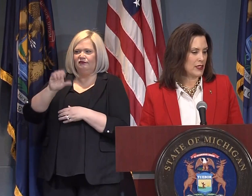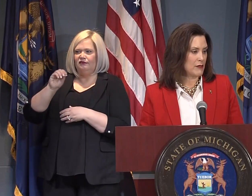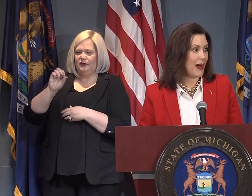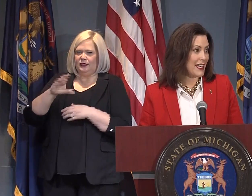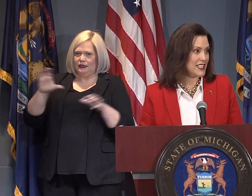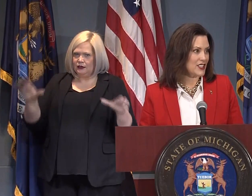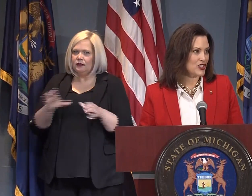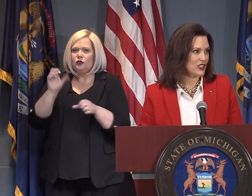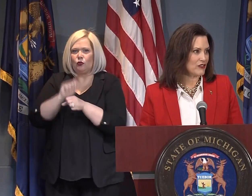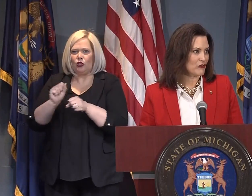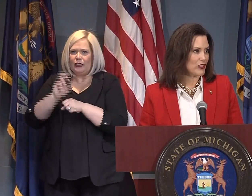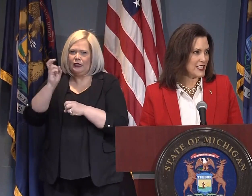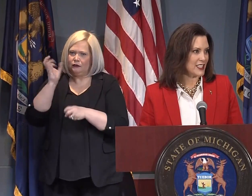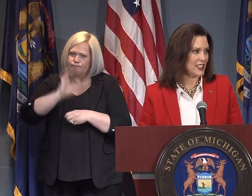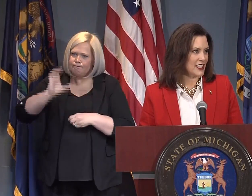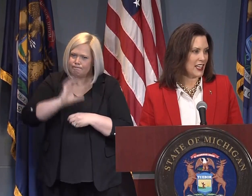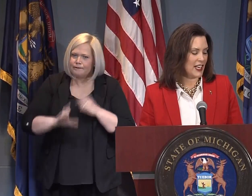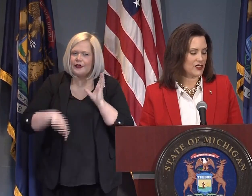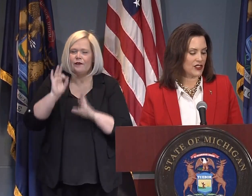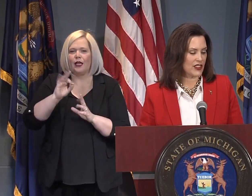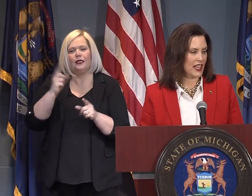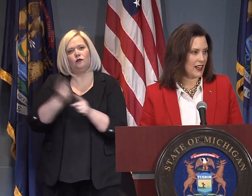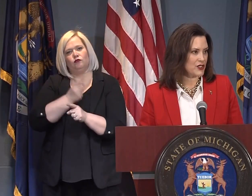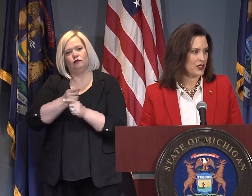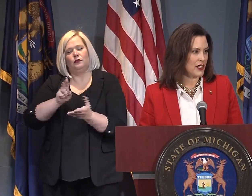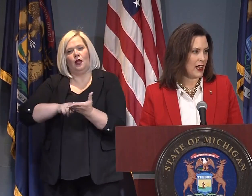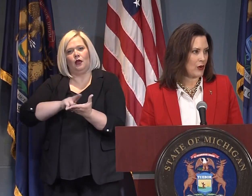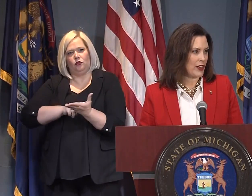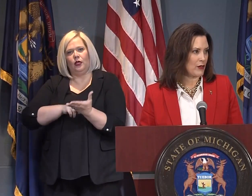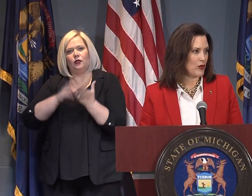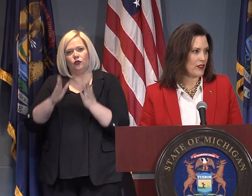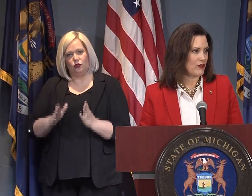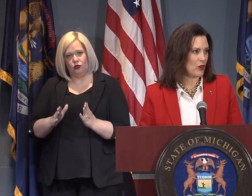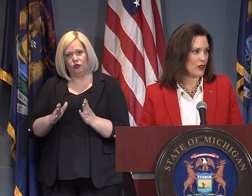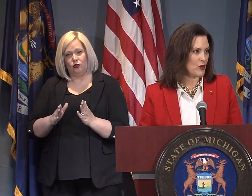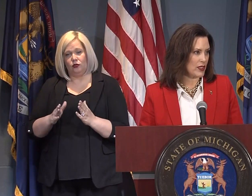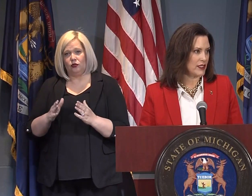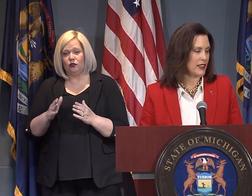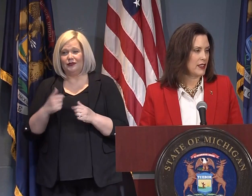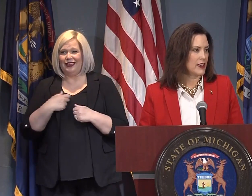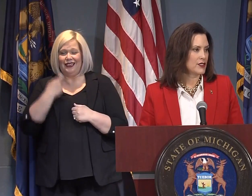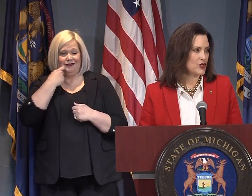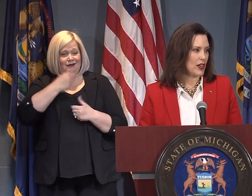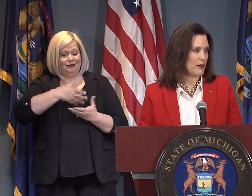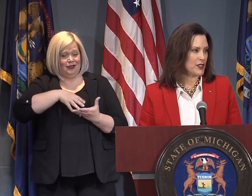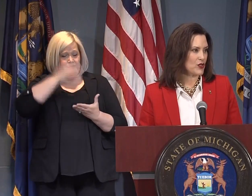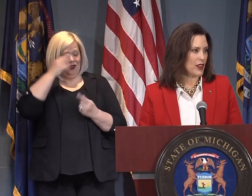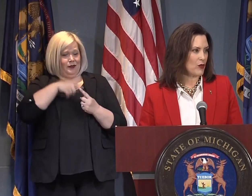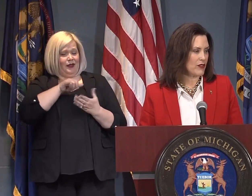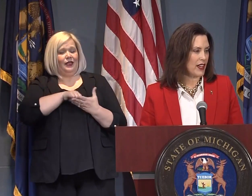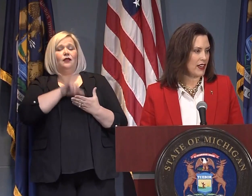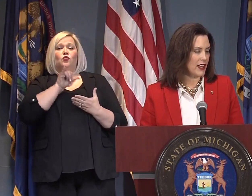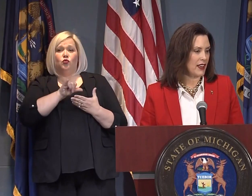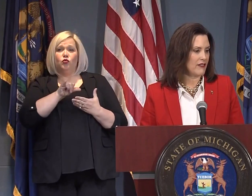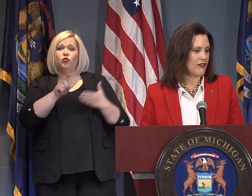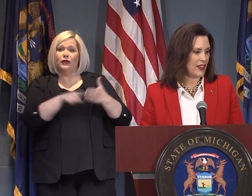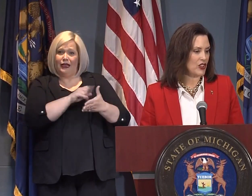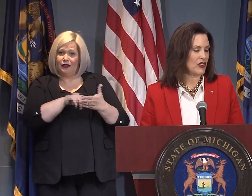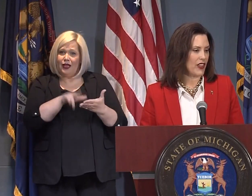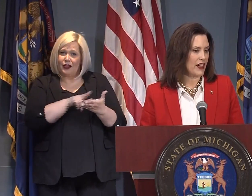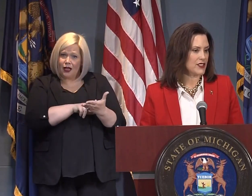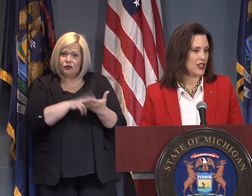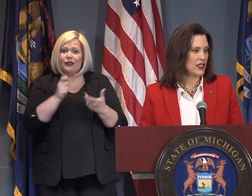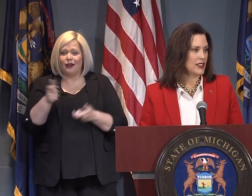to my attention recently. I took the action, and now we are moving forward quickly to try to make sure that we've got a